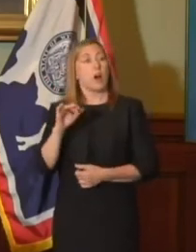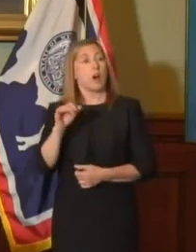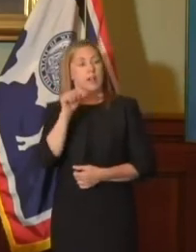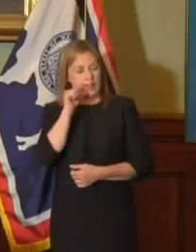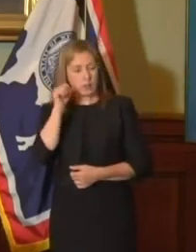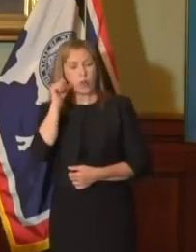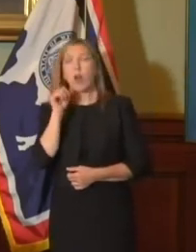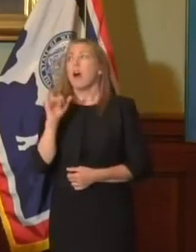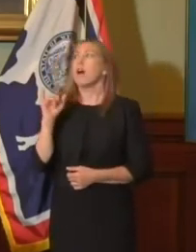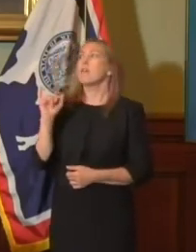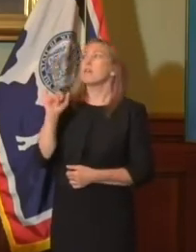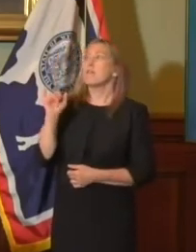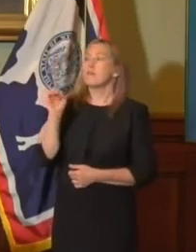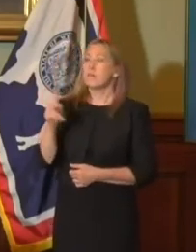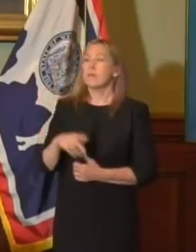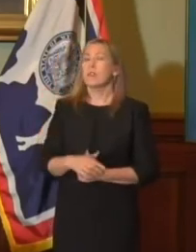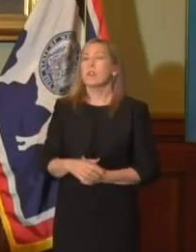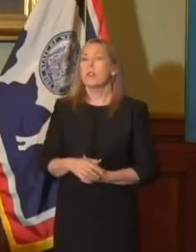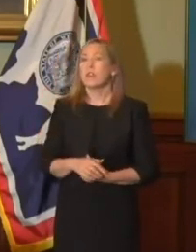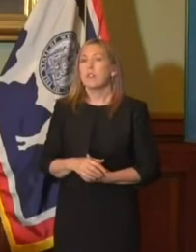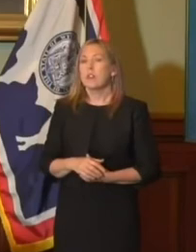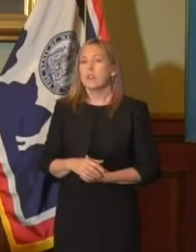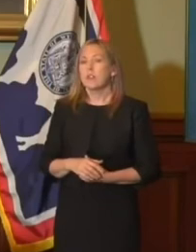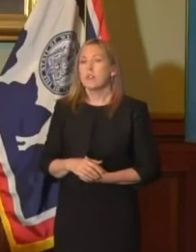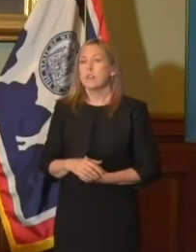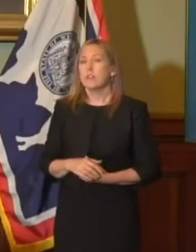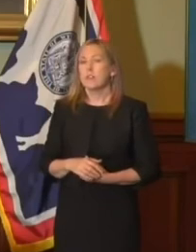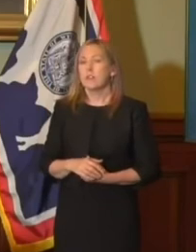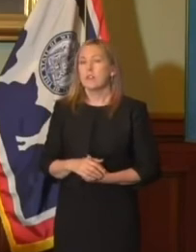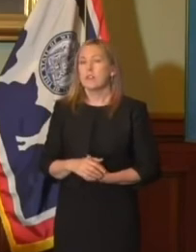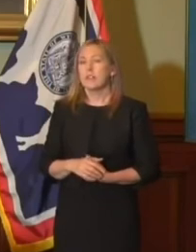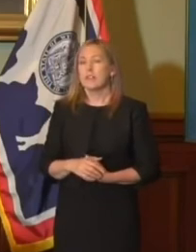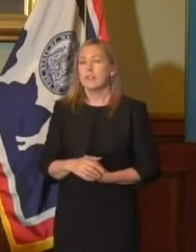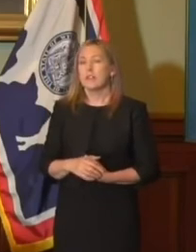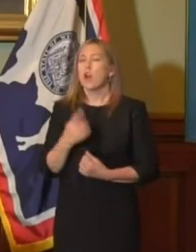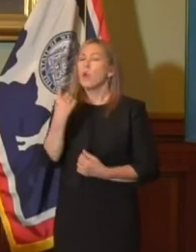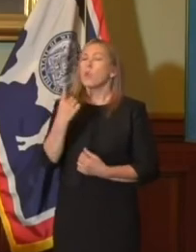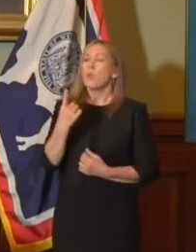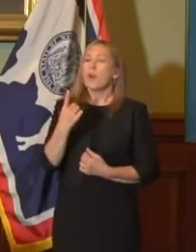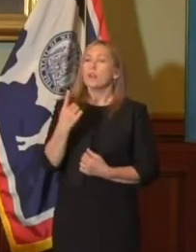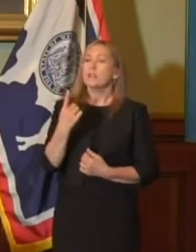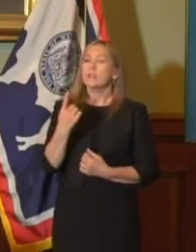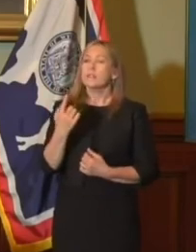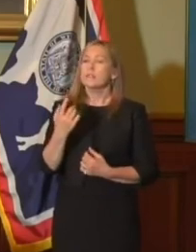Yesterday, actually. Ah, okay. It was a delightful conversation about the food program.